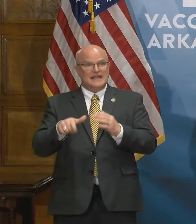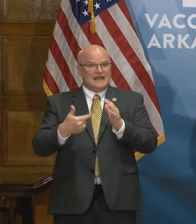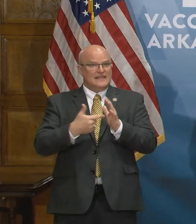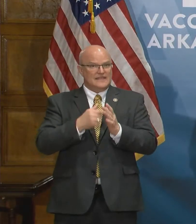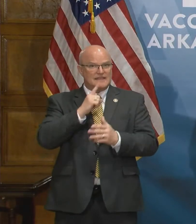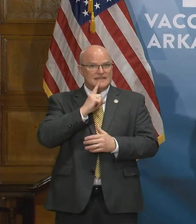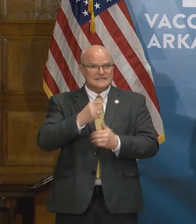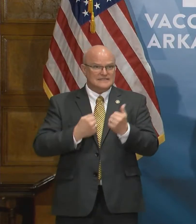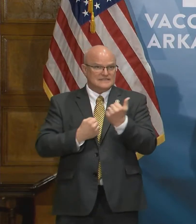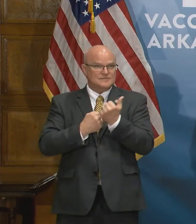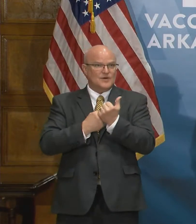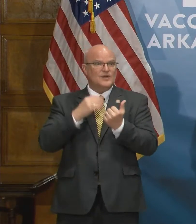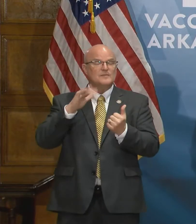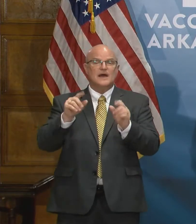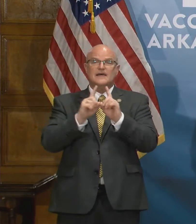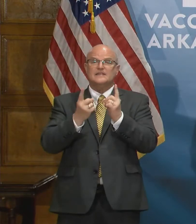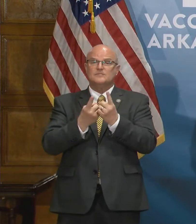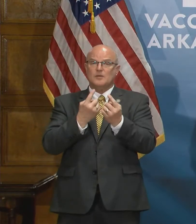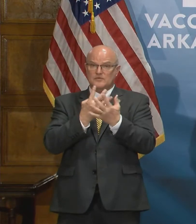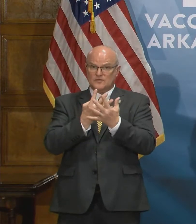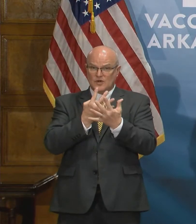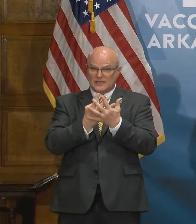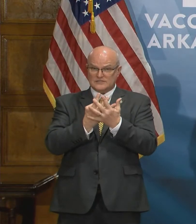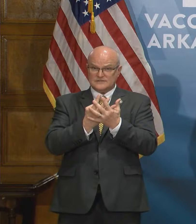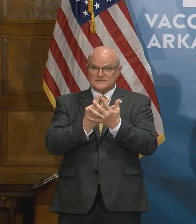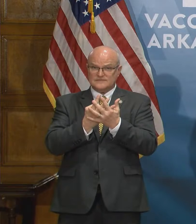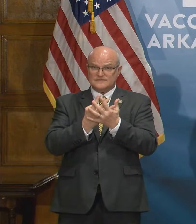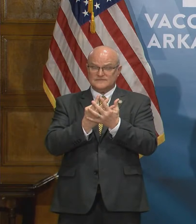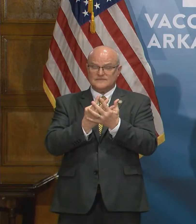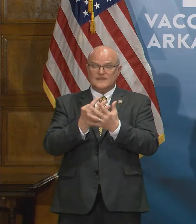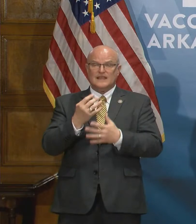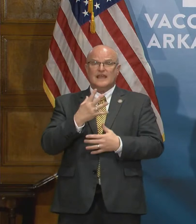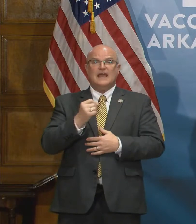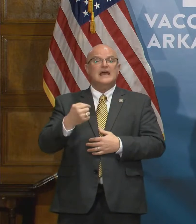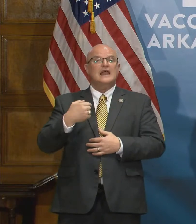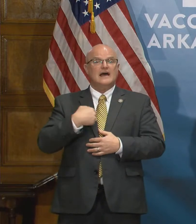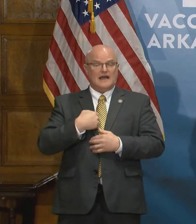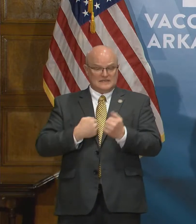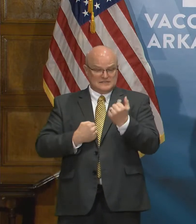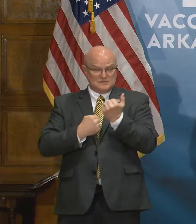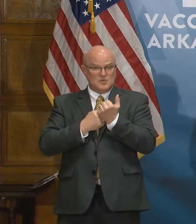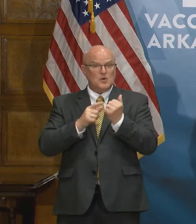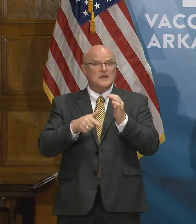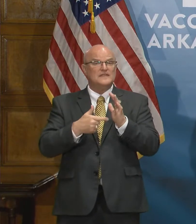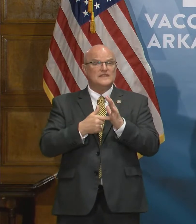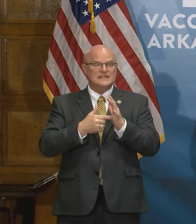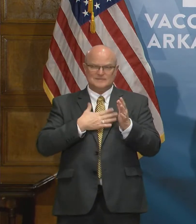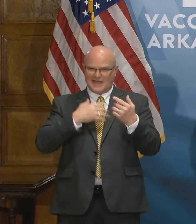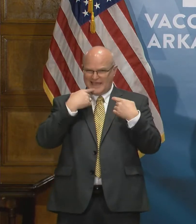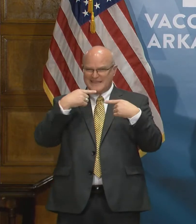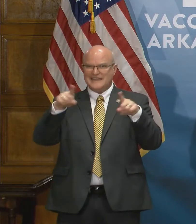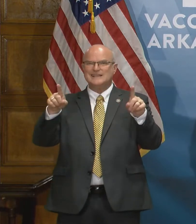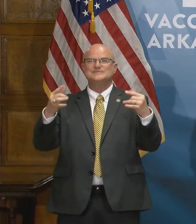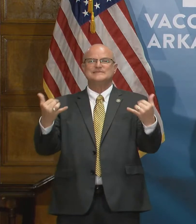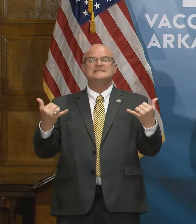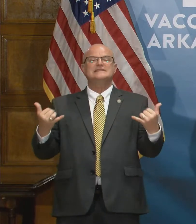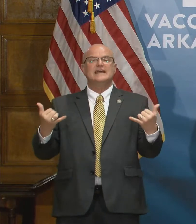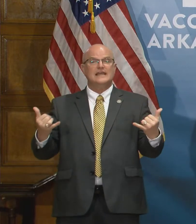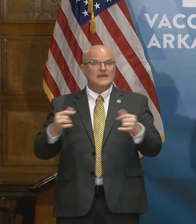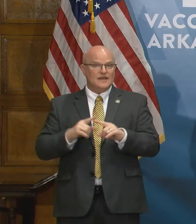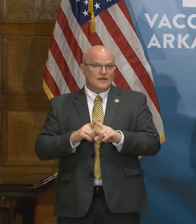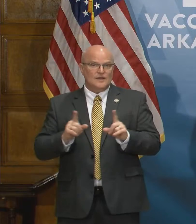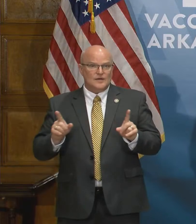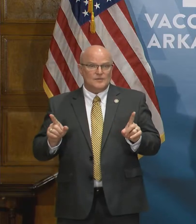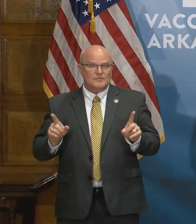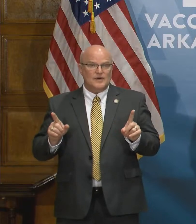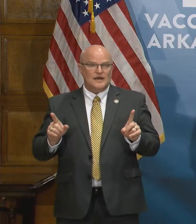is supported by the Department of Corrections, and I support this. That's my announcement today, but